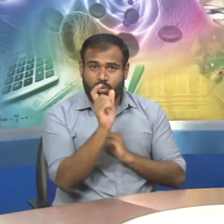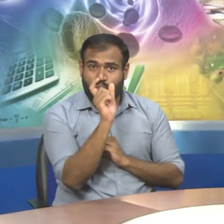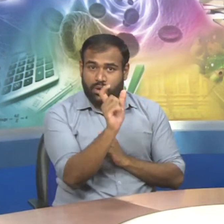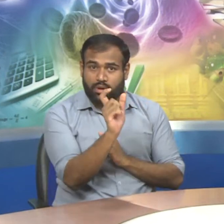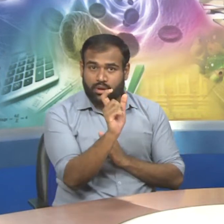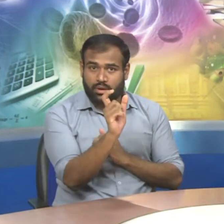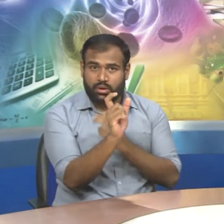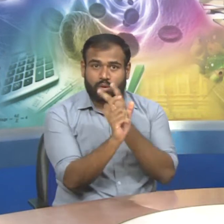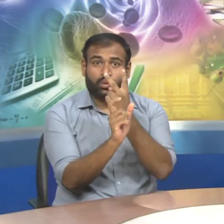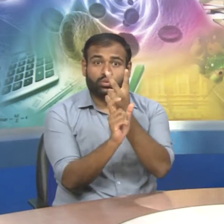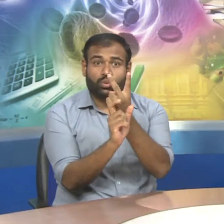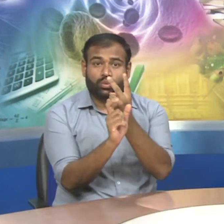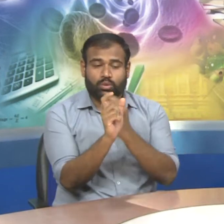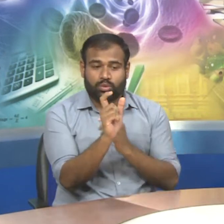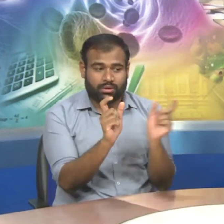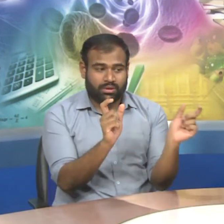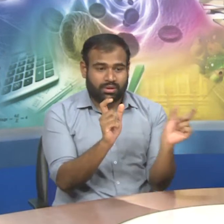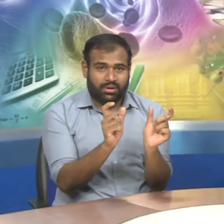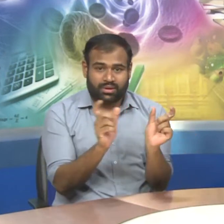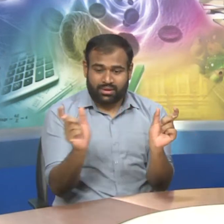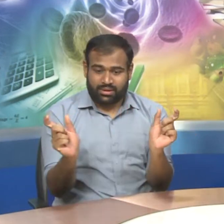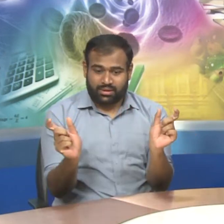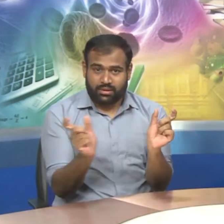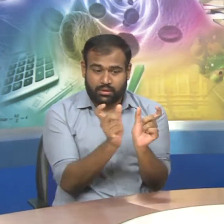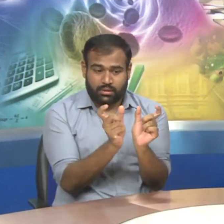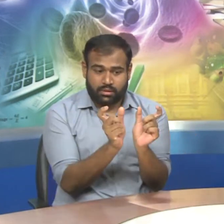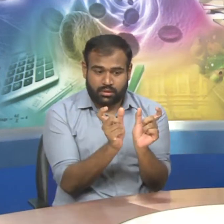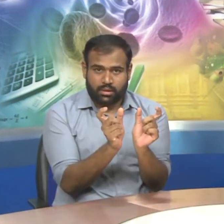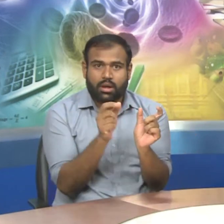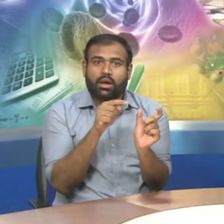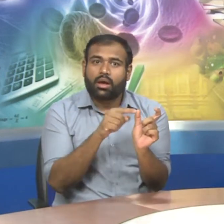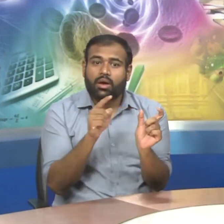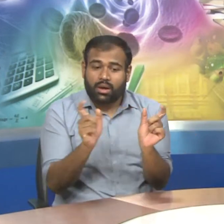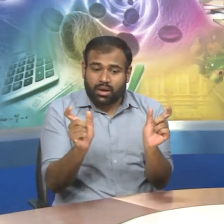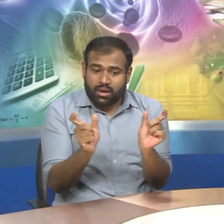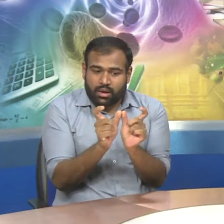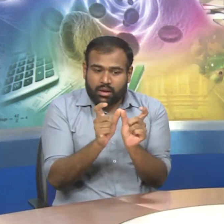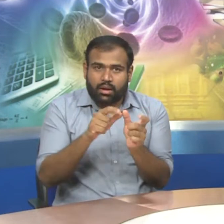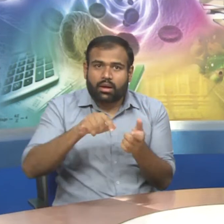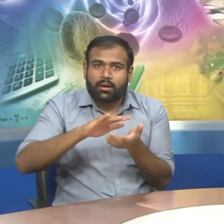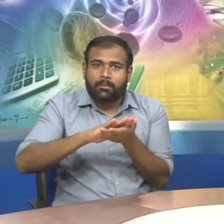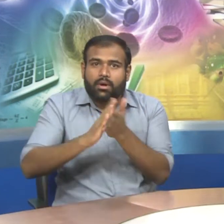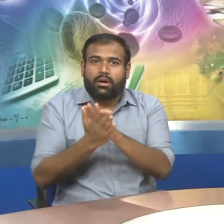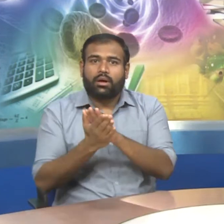to create new signs with their unique meaning.